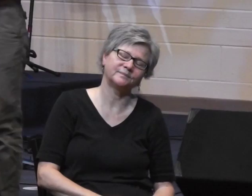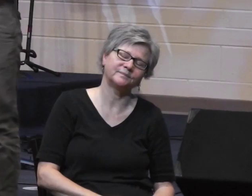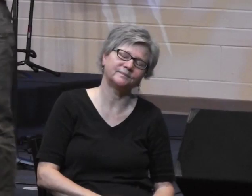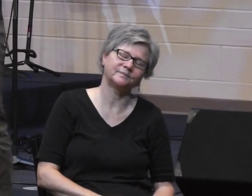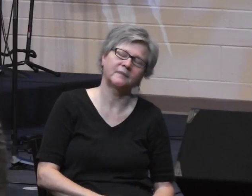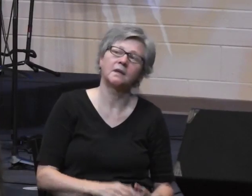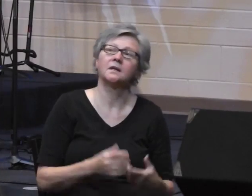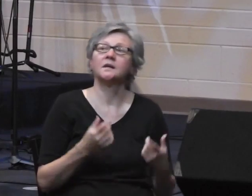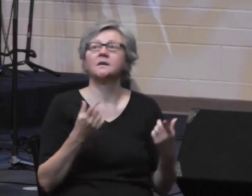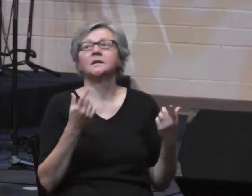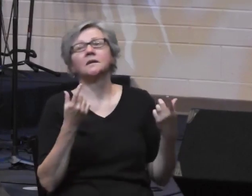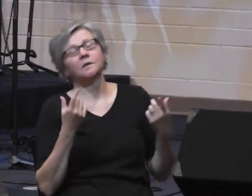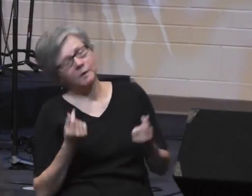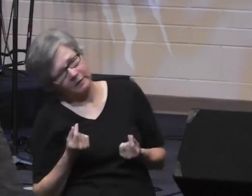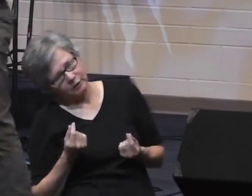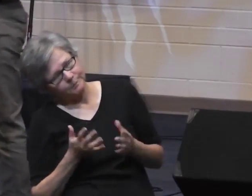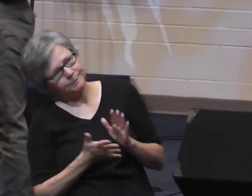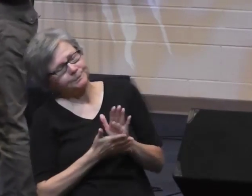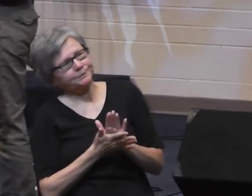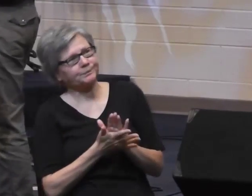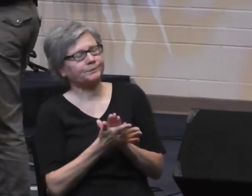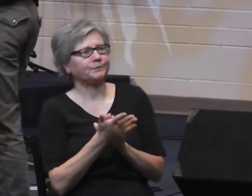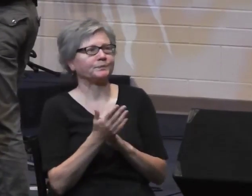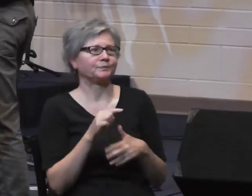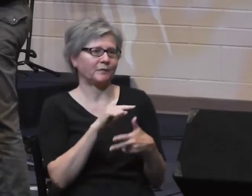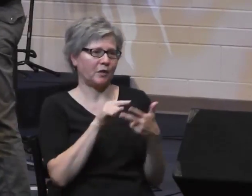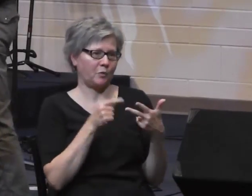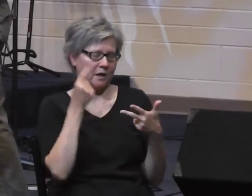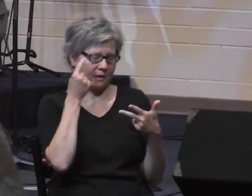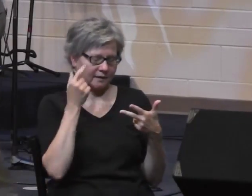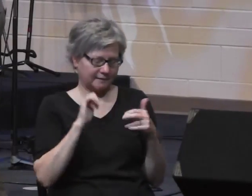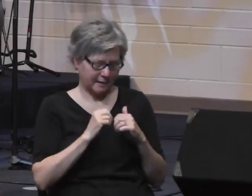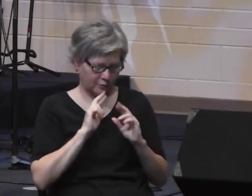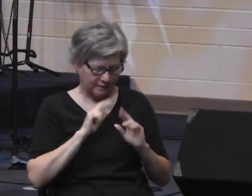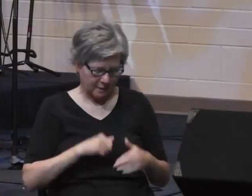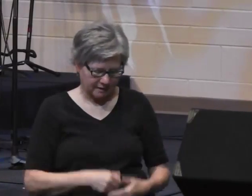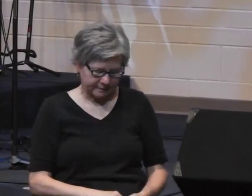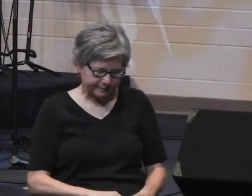So what do we do? 3 brief thoughts for how do we